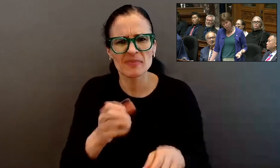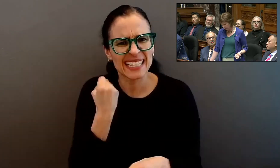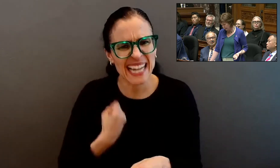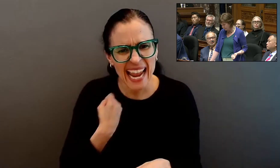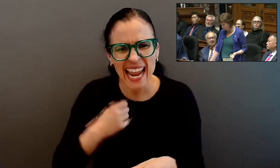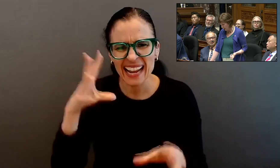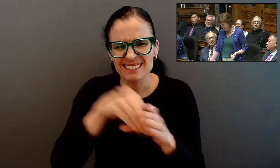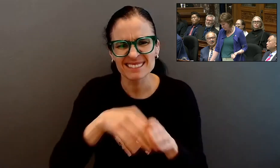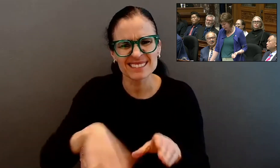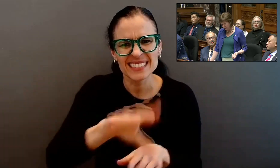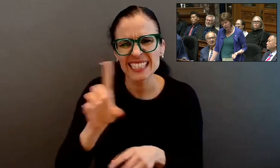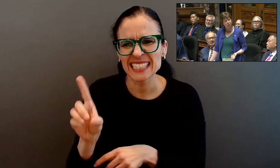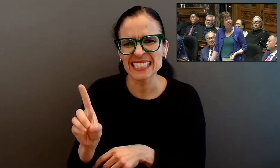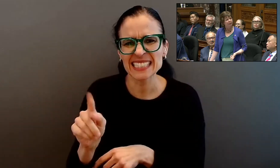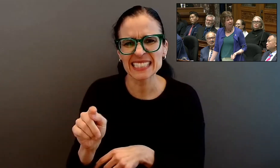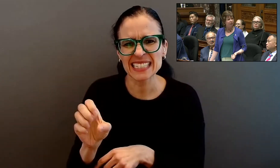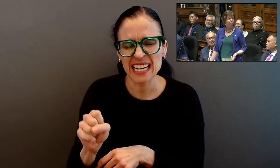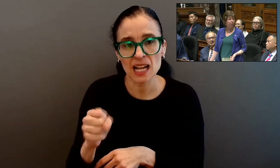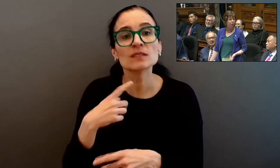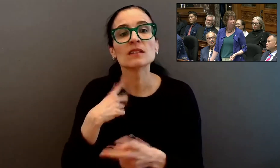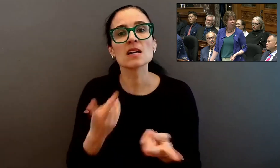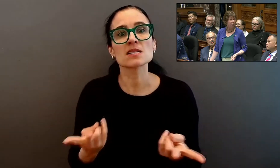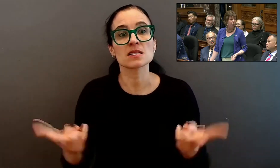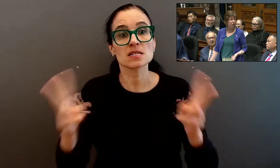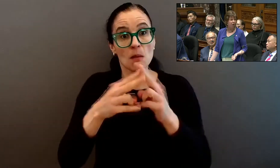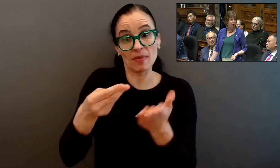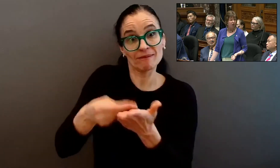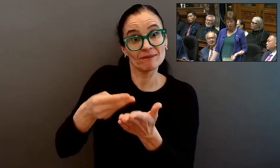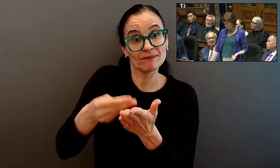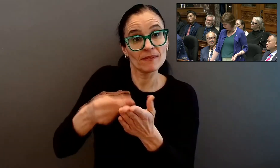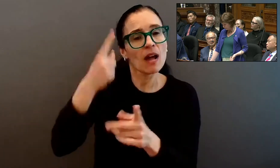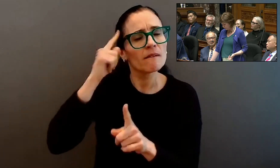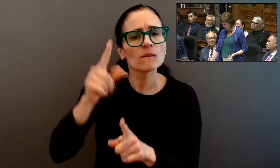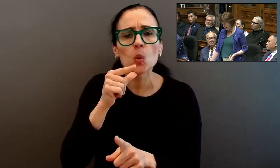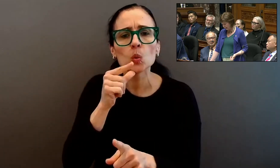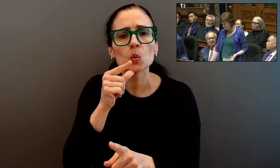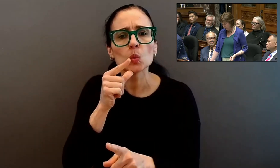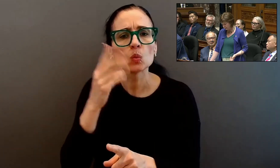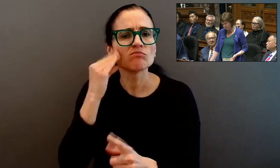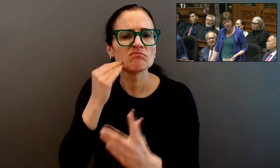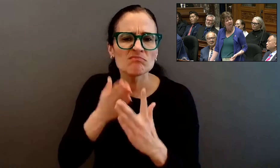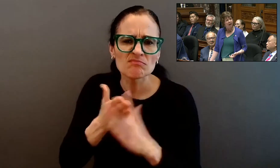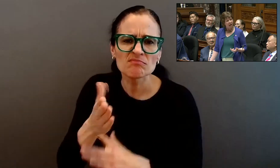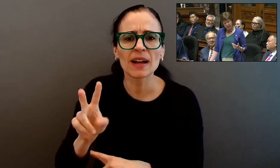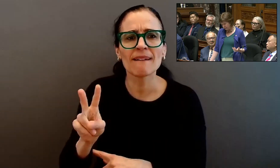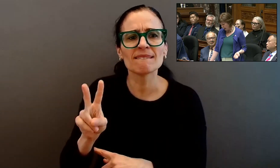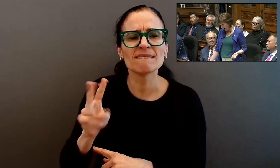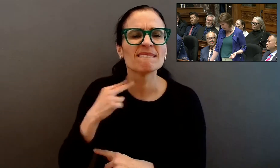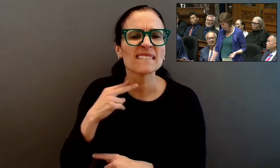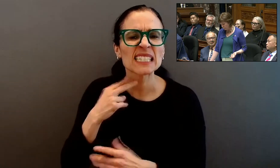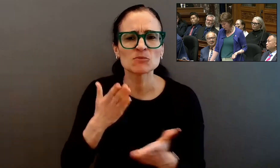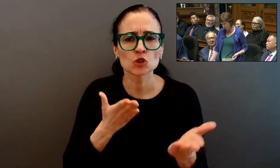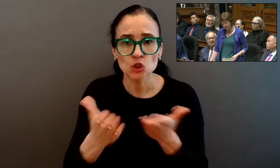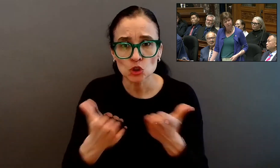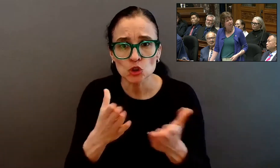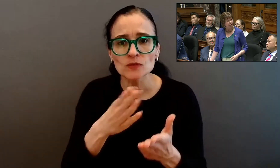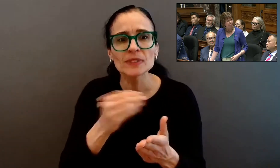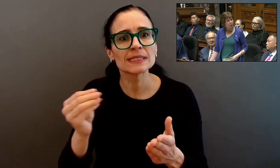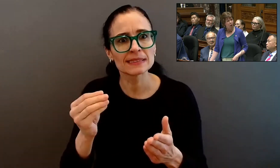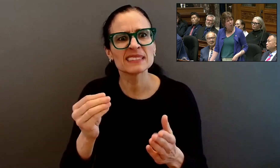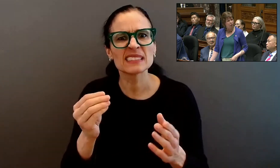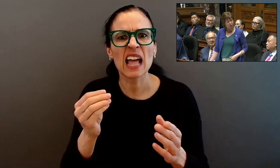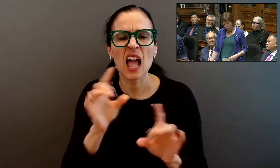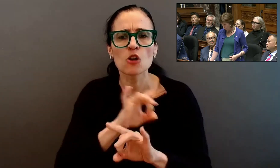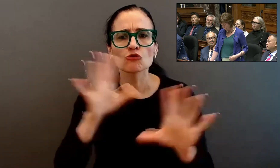up to organized crime and money laundering that has fueled the toxic drug crisis and gang violence, and hiring more sheriffs to